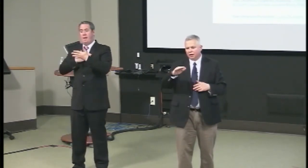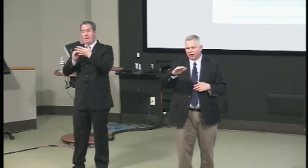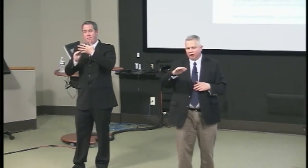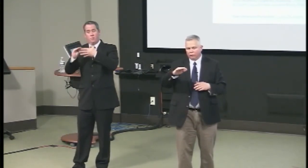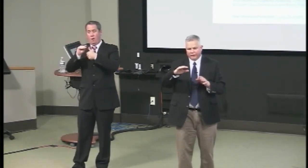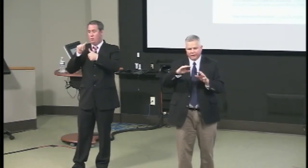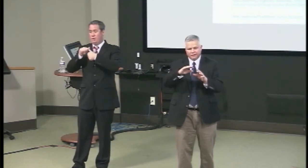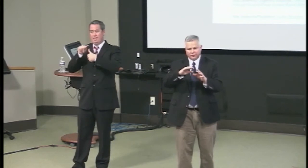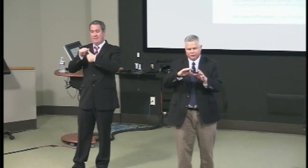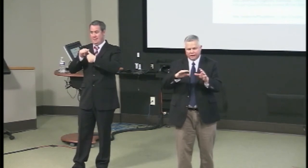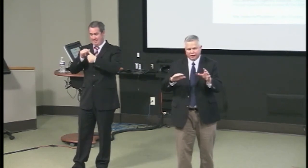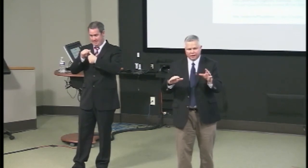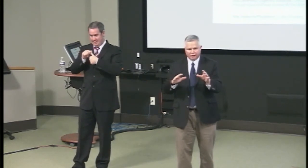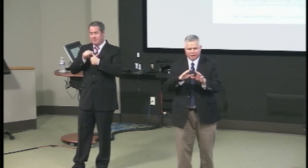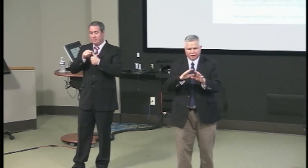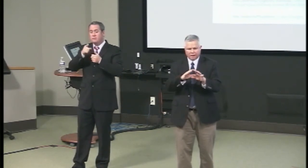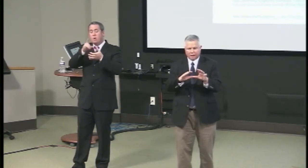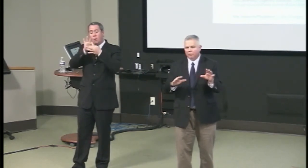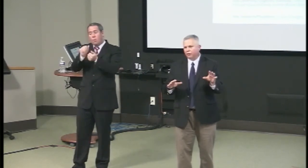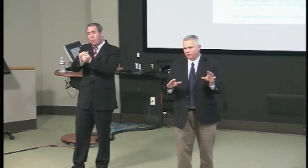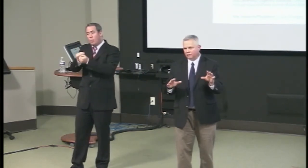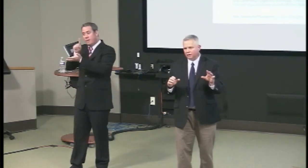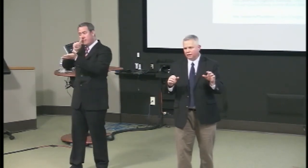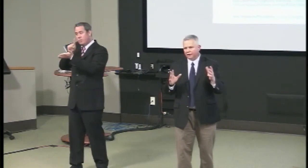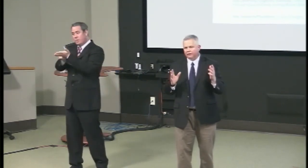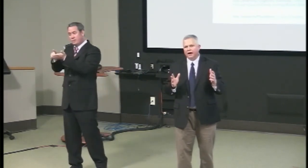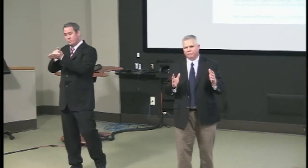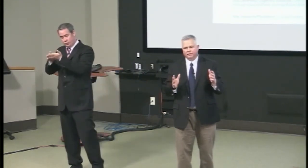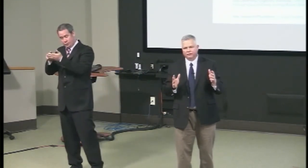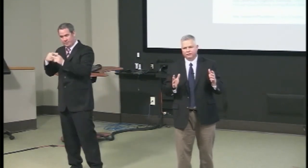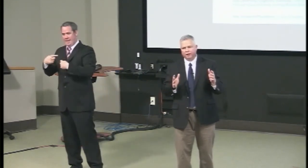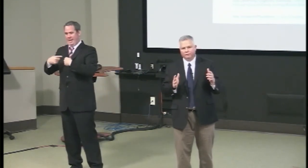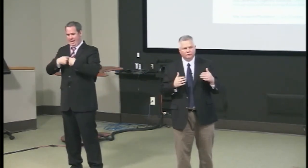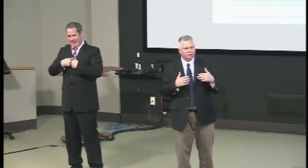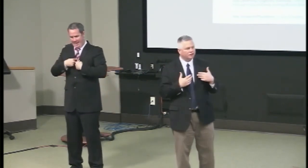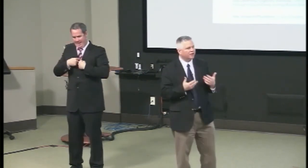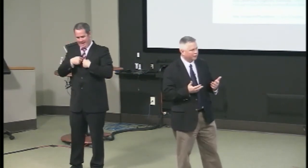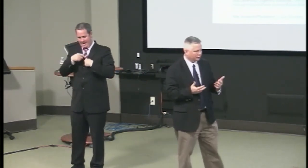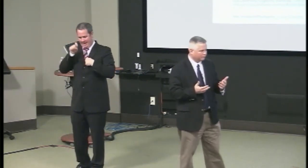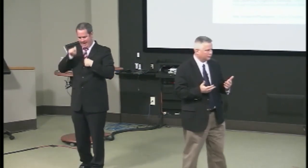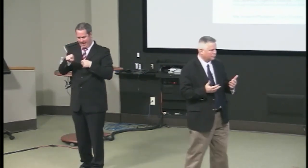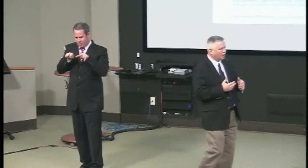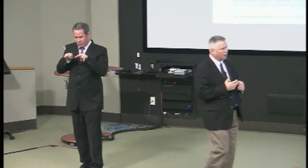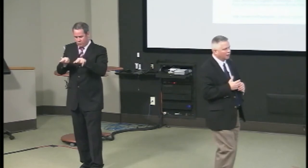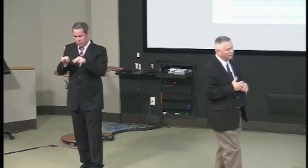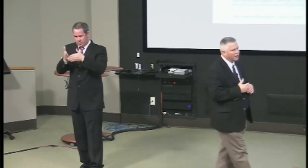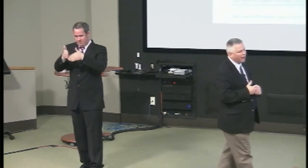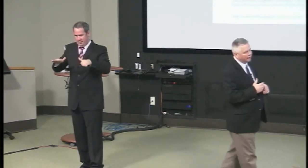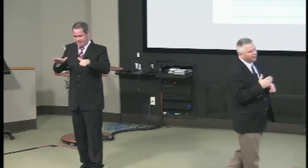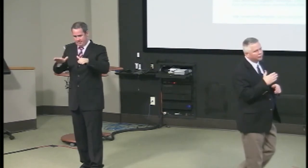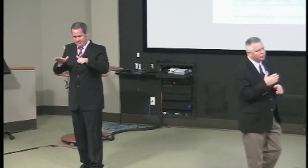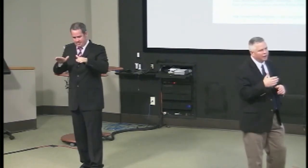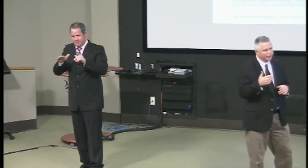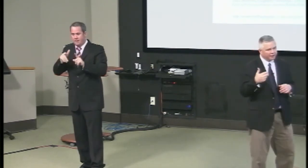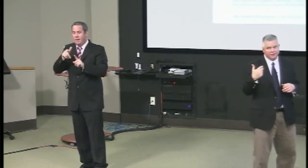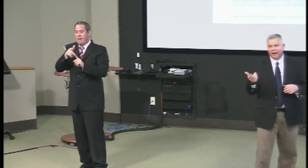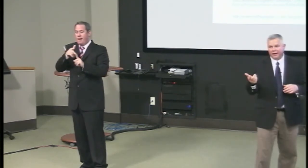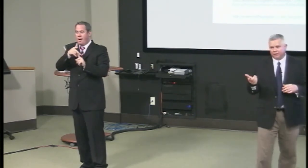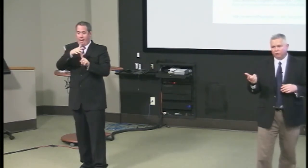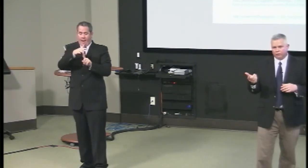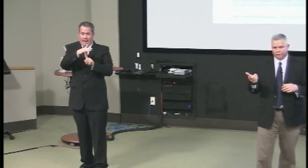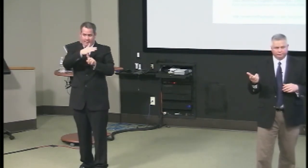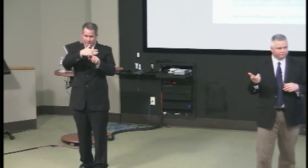guys about. We need to decouple environment from congenital. I think for a